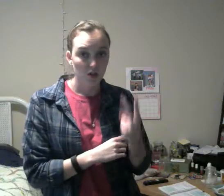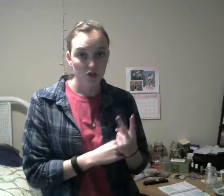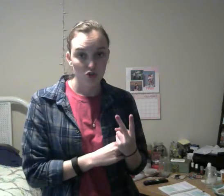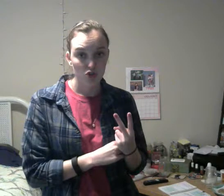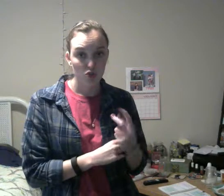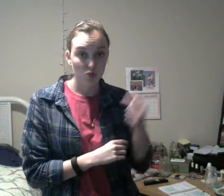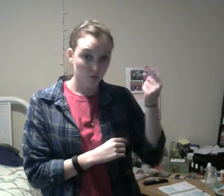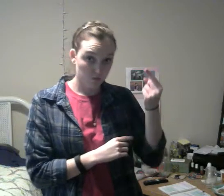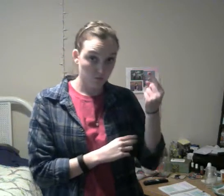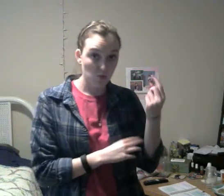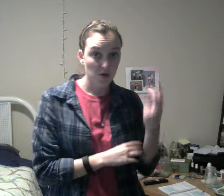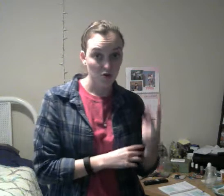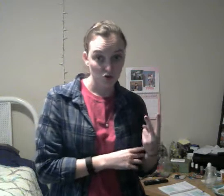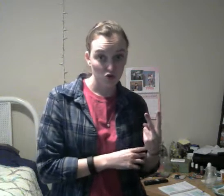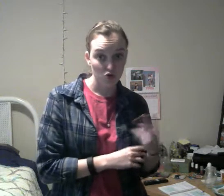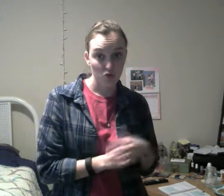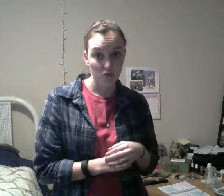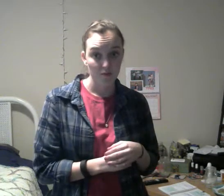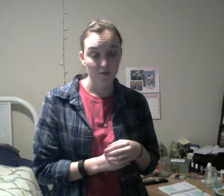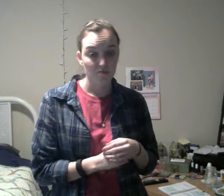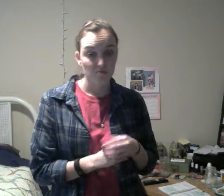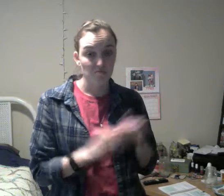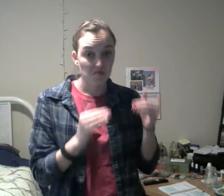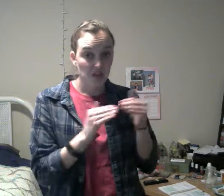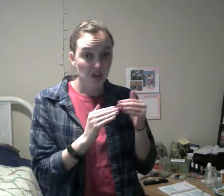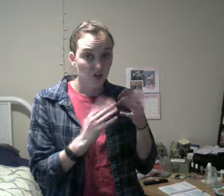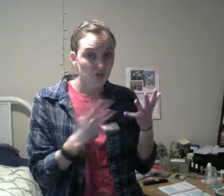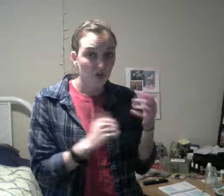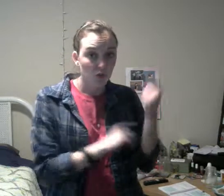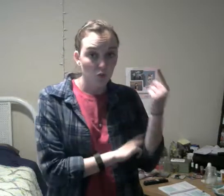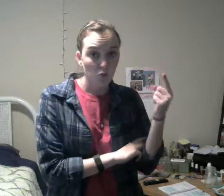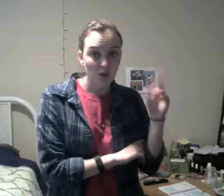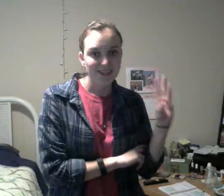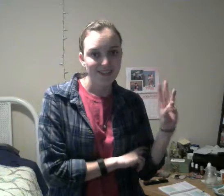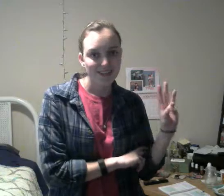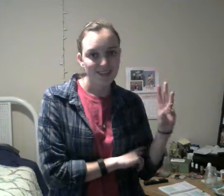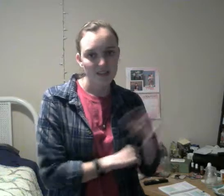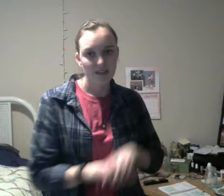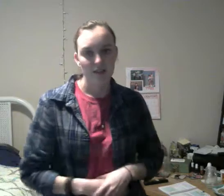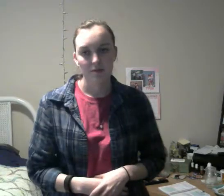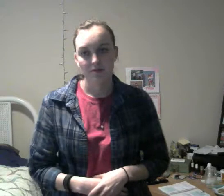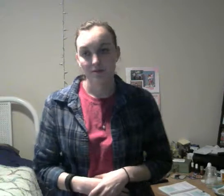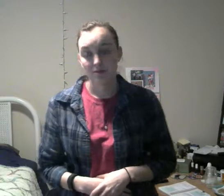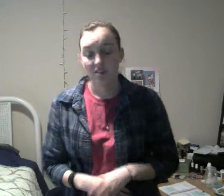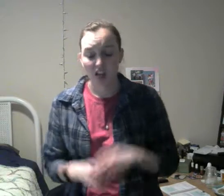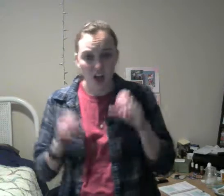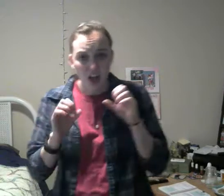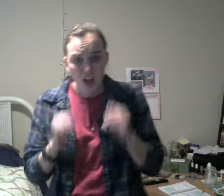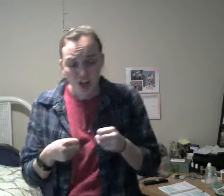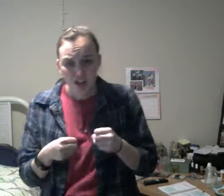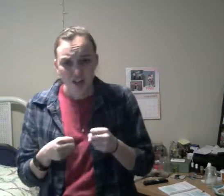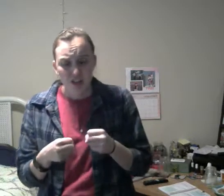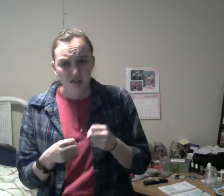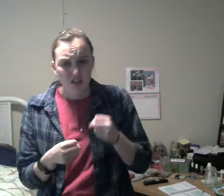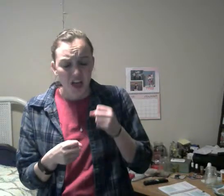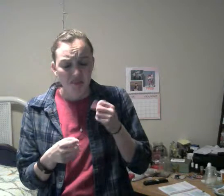in 2. And so the answer would be a 1 in 16 probability of getting that. Now you could solve that using a tri-hybrid cross and this nasty